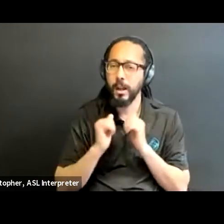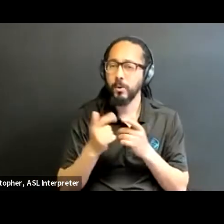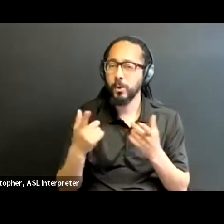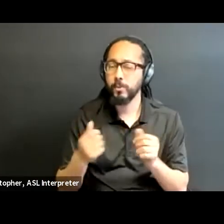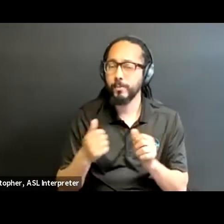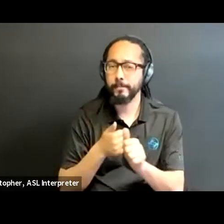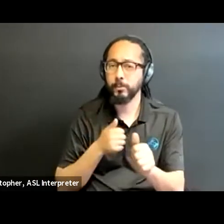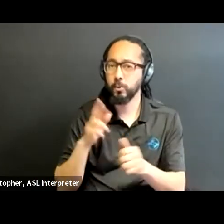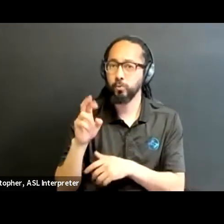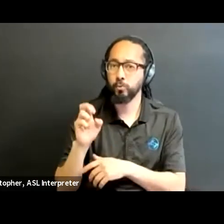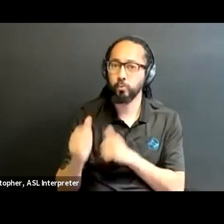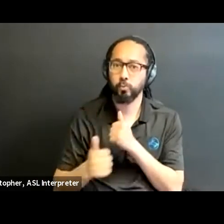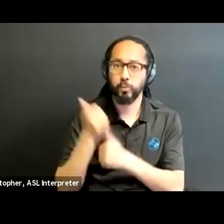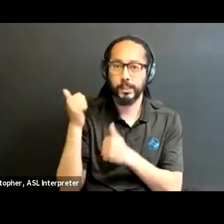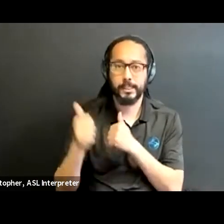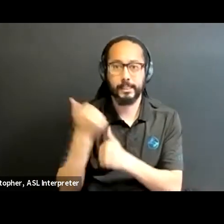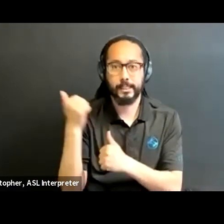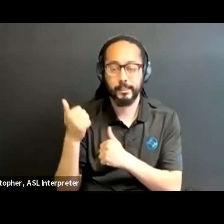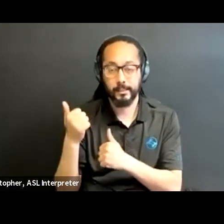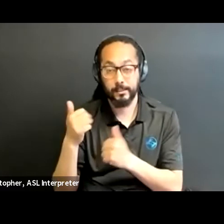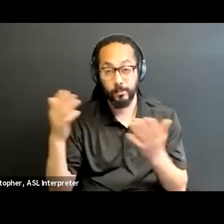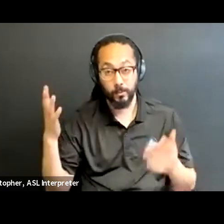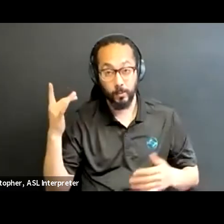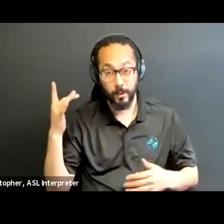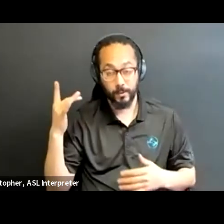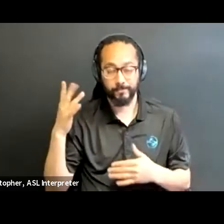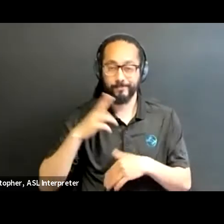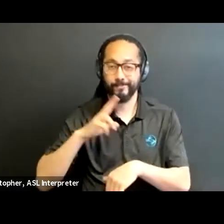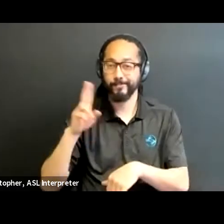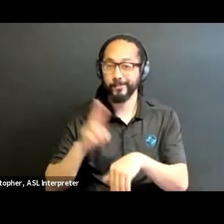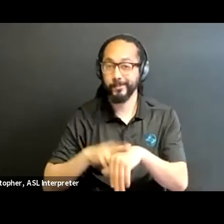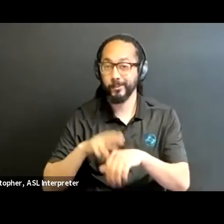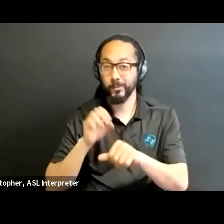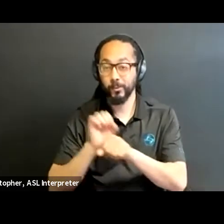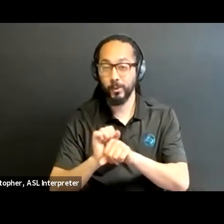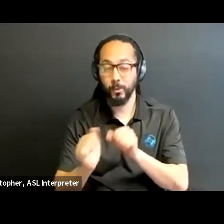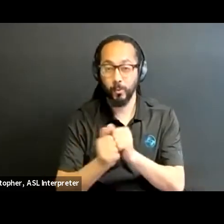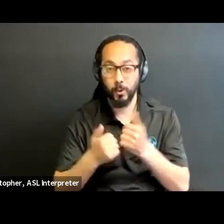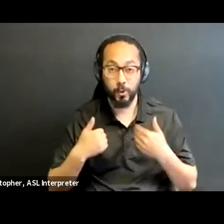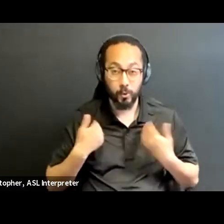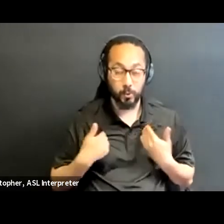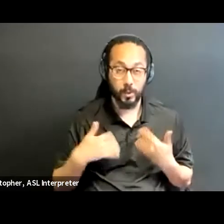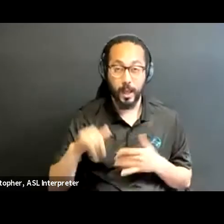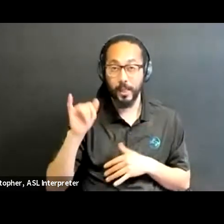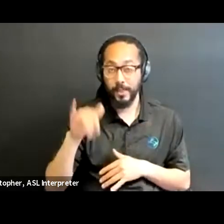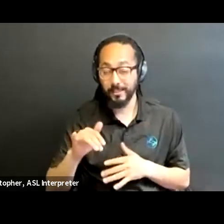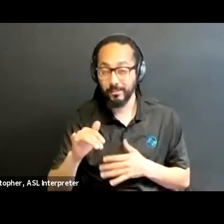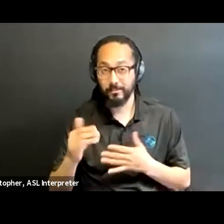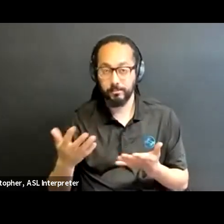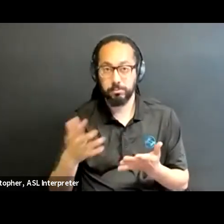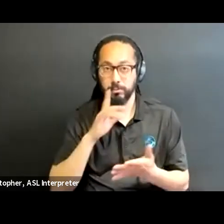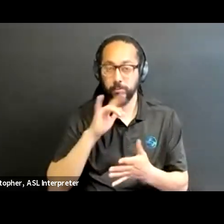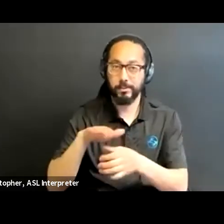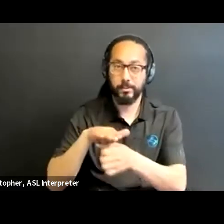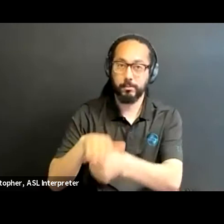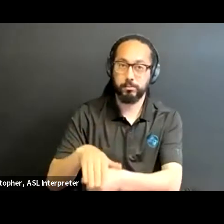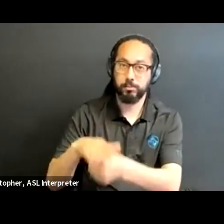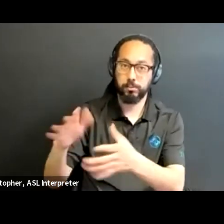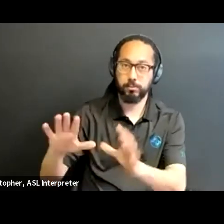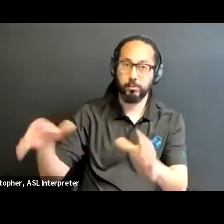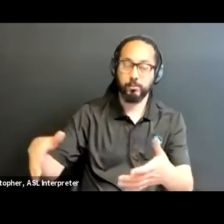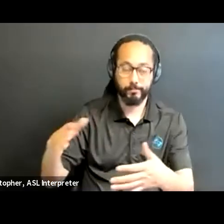project here, because of the fact that, of course, working with youth is a marginalized group at the best of times. And in this